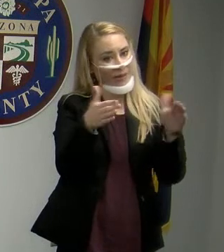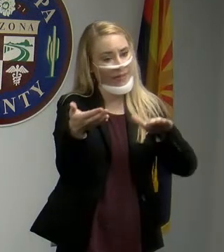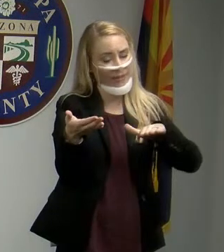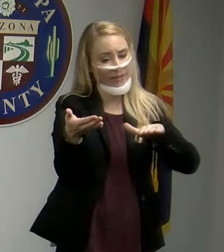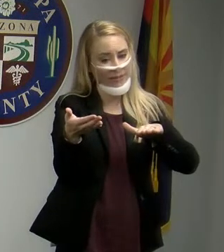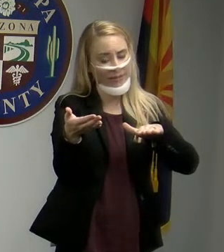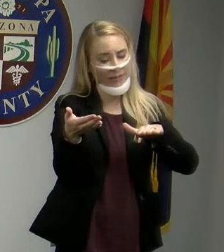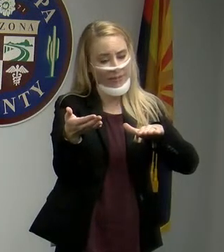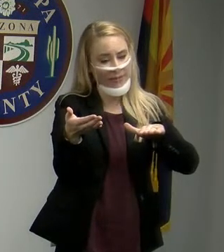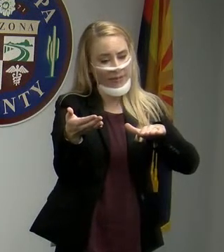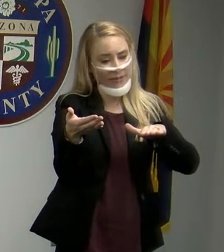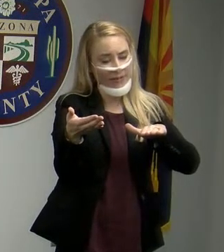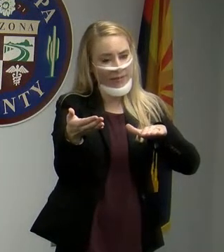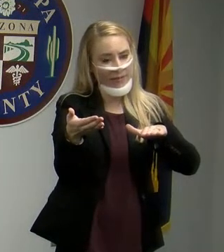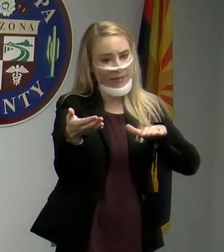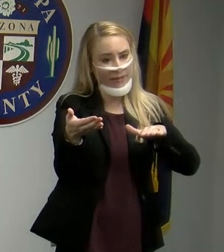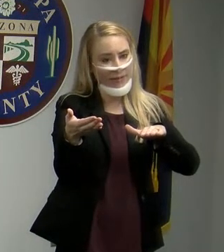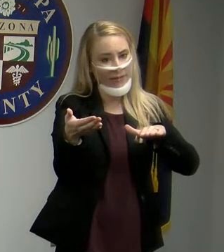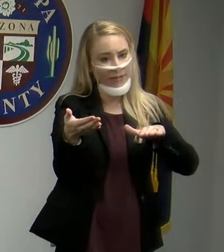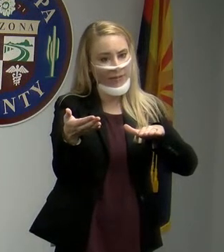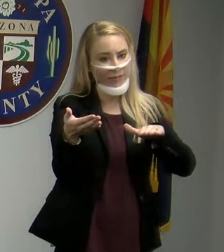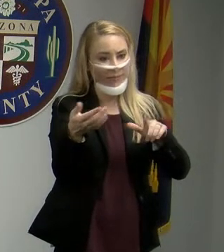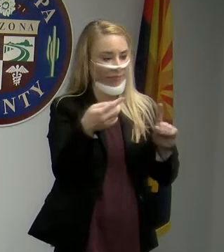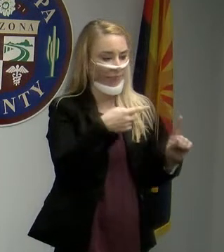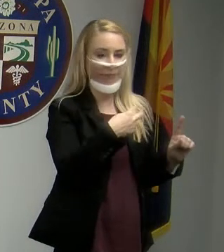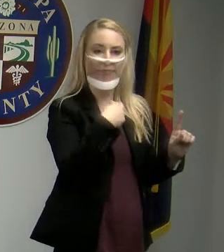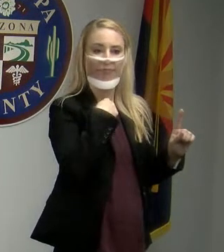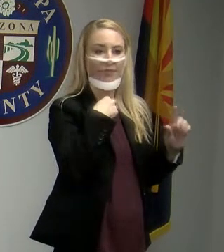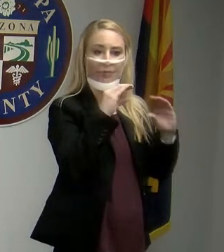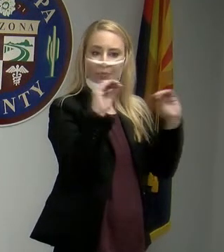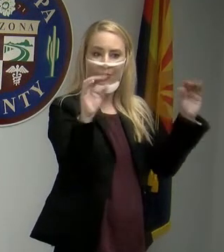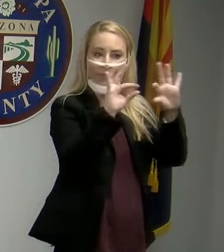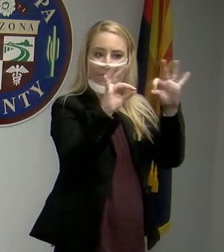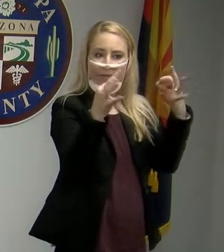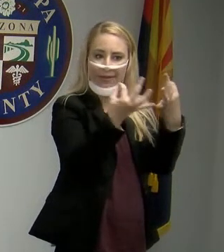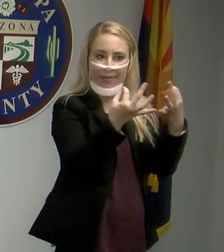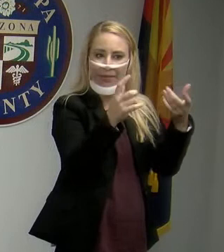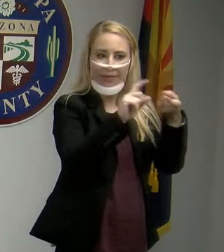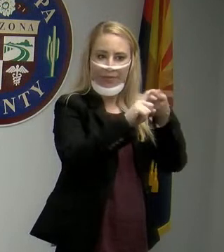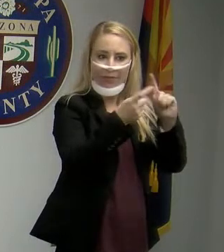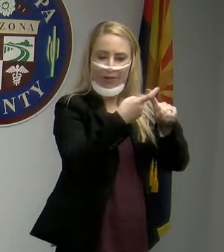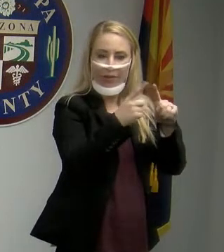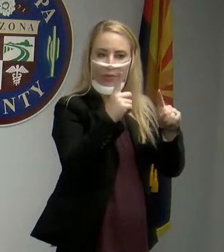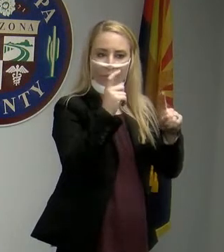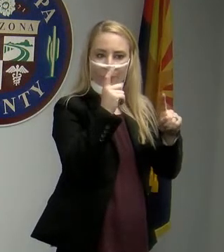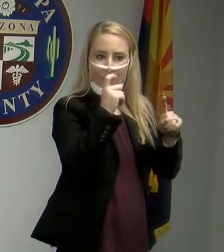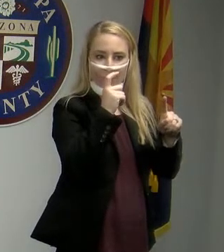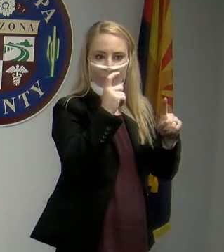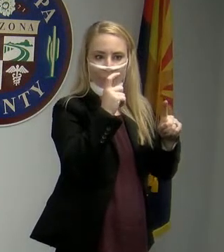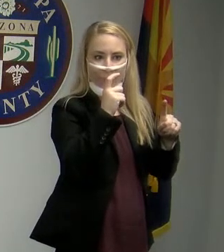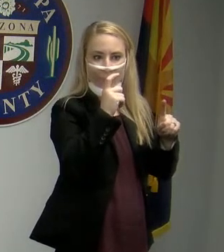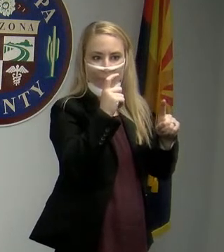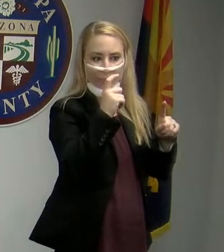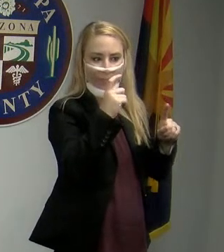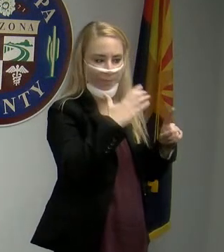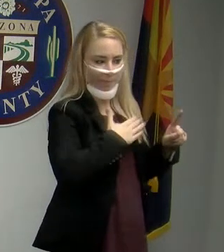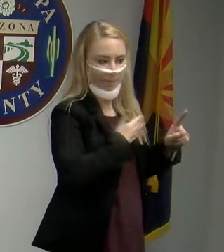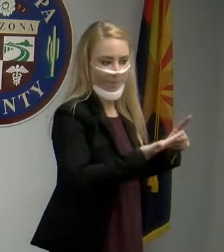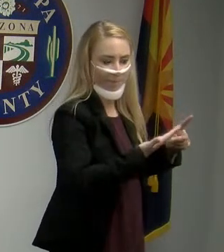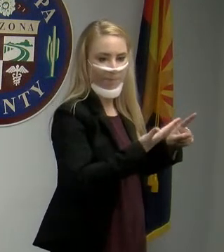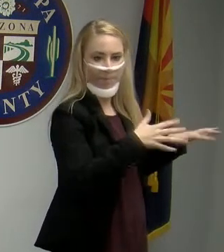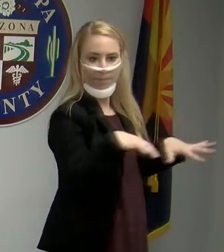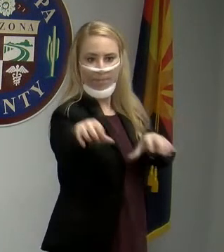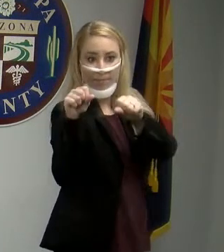deaths that have no family or others claiming the body. Would those end up at the